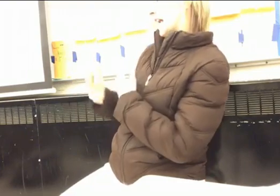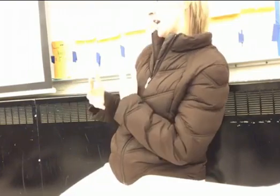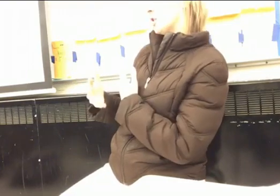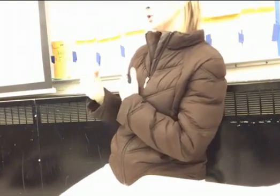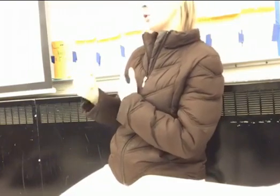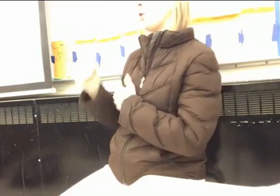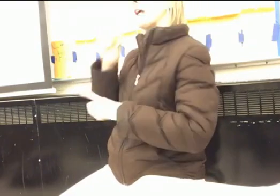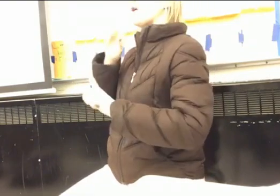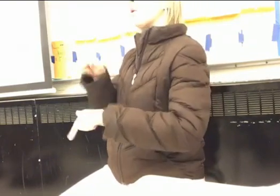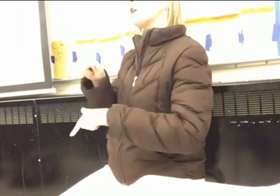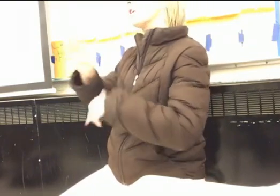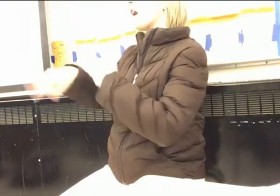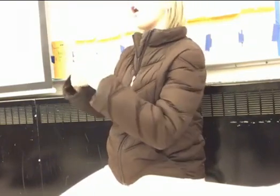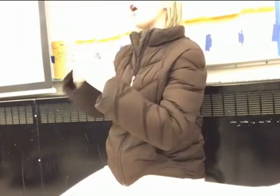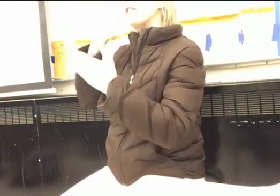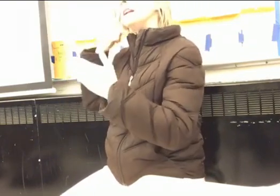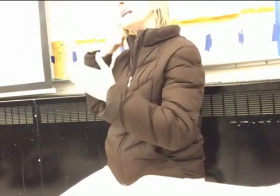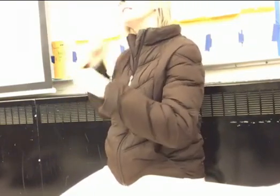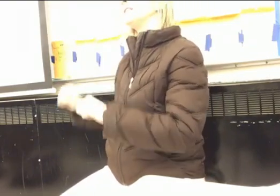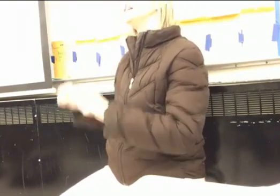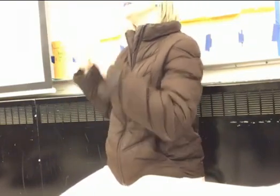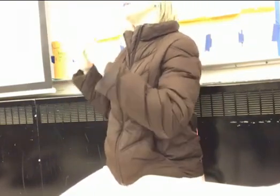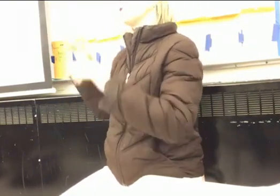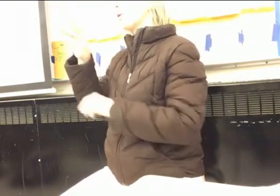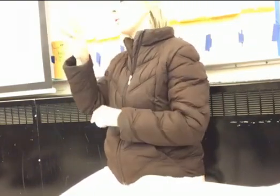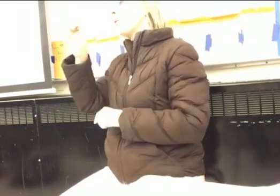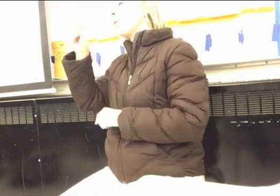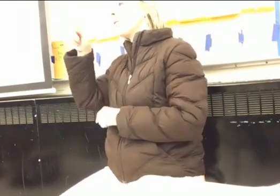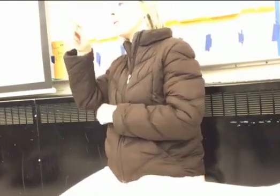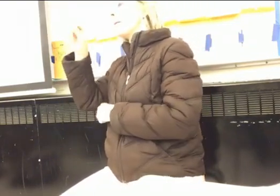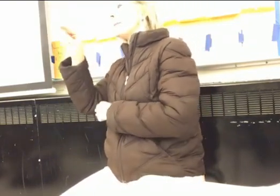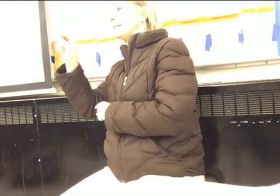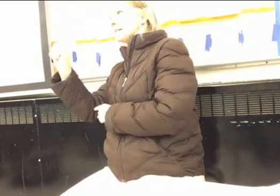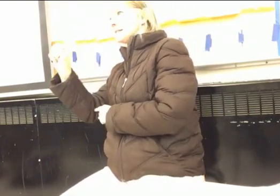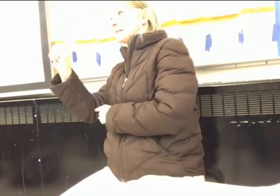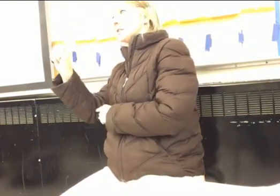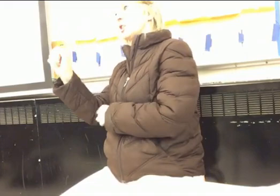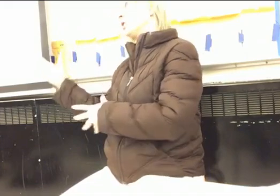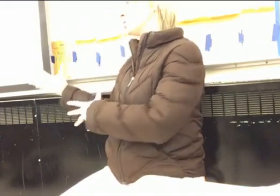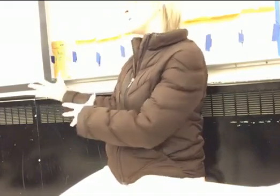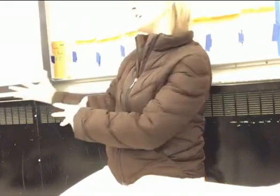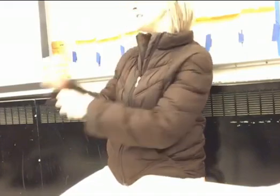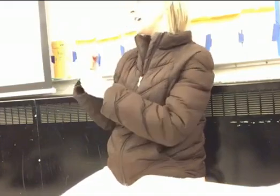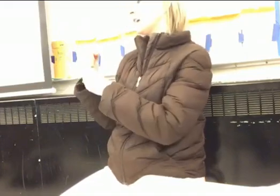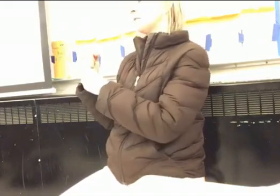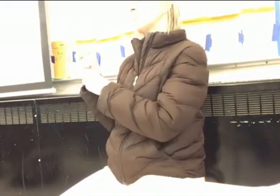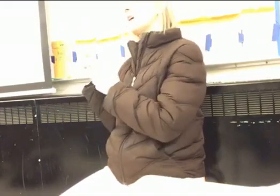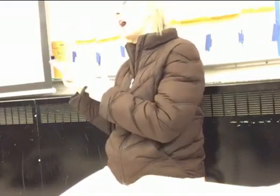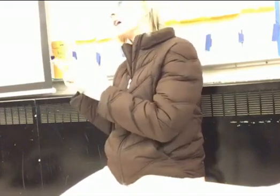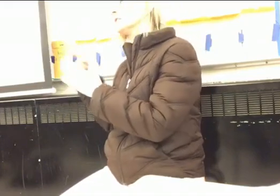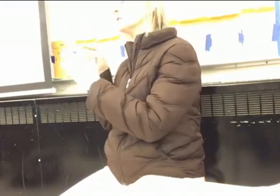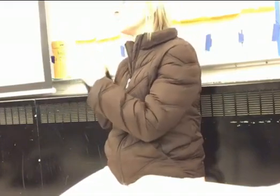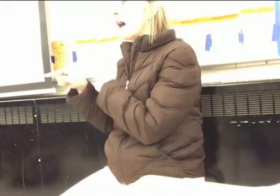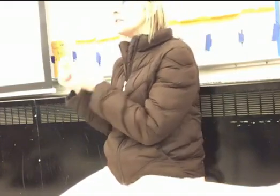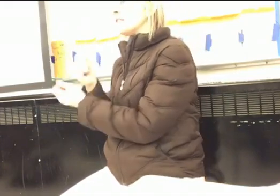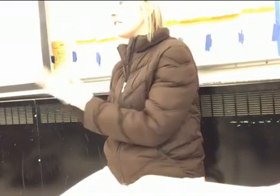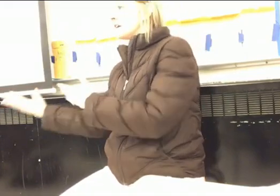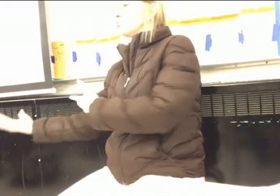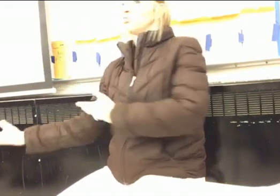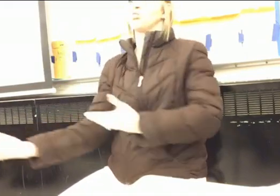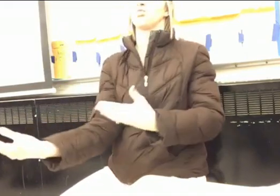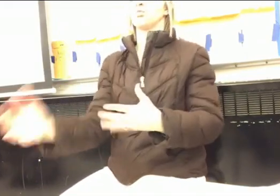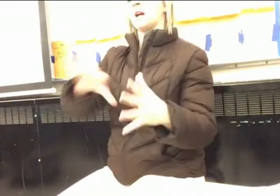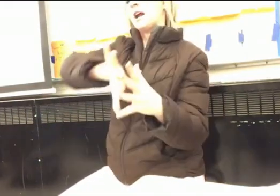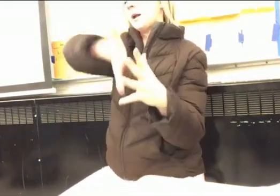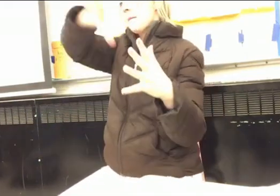all the natives have to relinquish their weapons and give them up. They take everybody's weapons, guns, knives, things like that. They put them in a giant